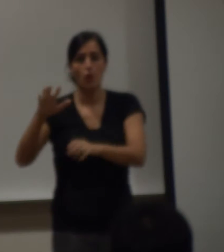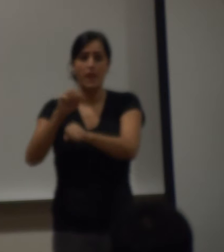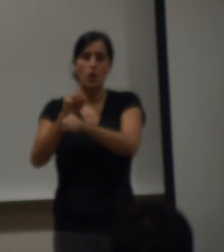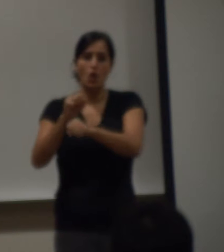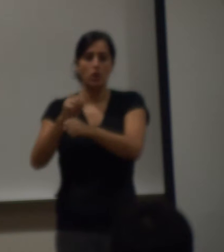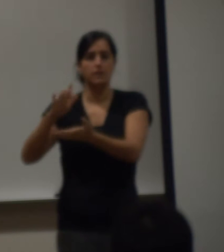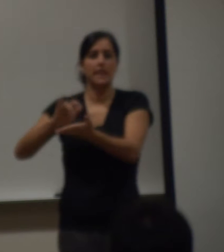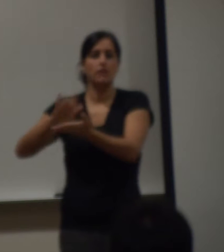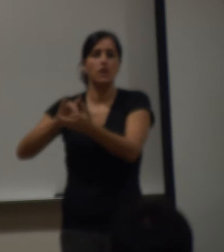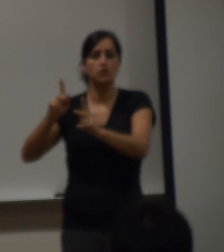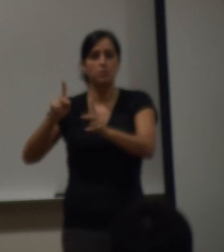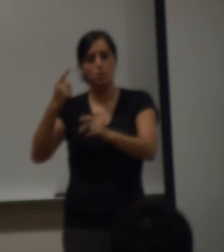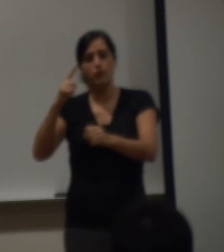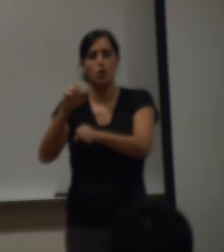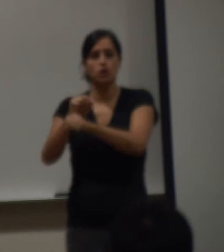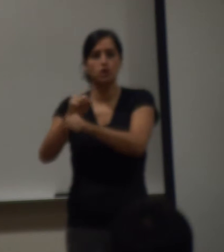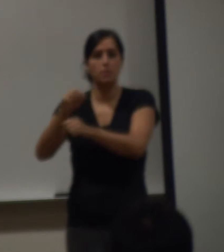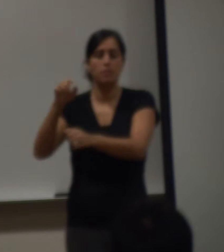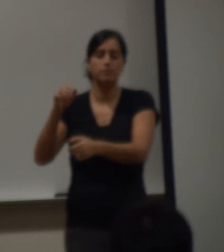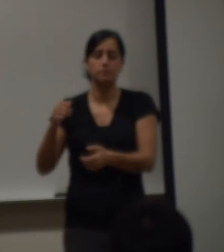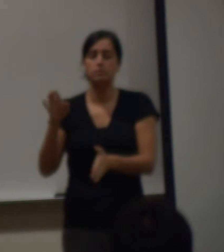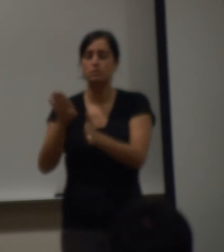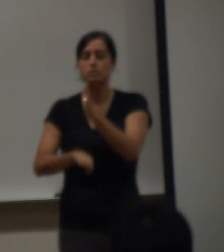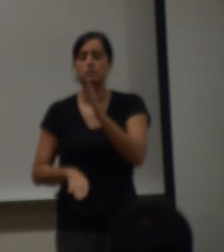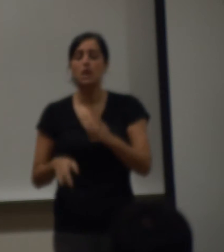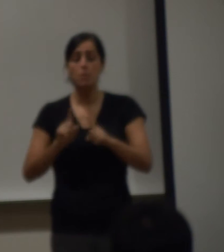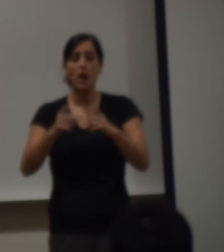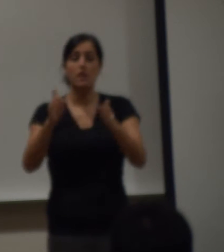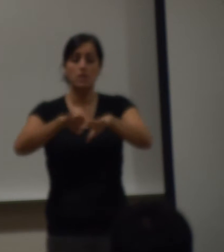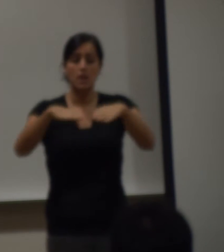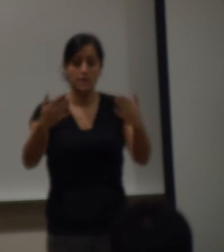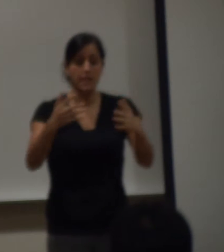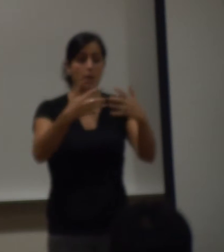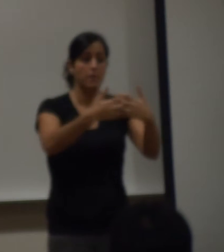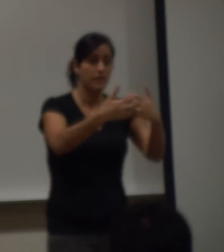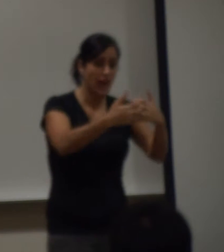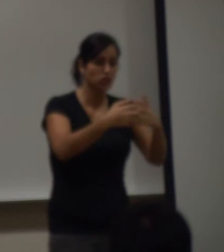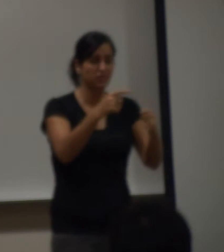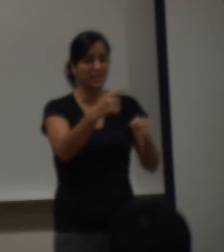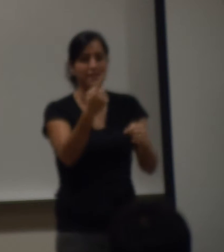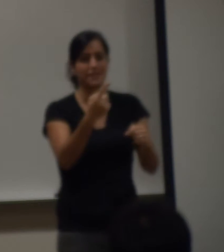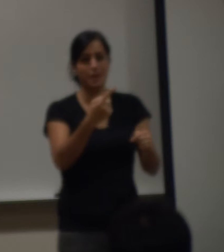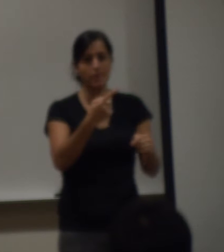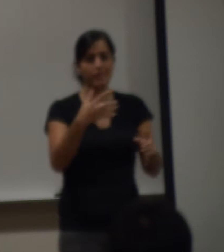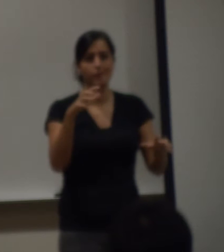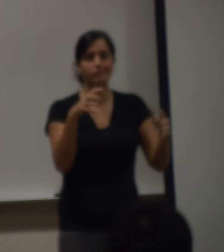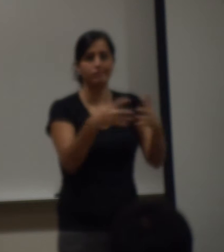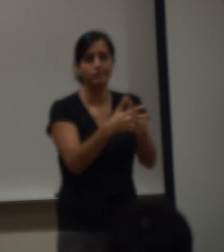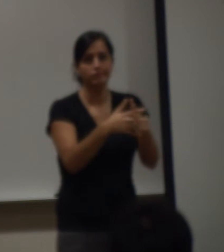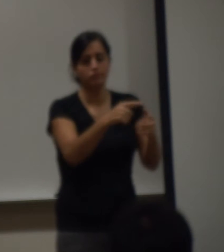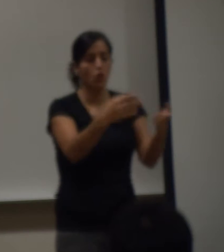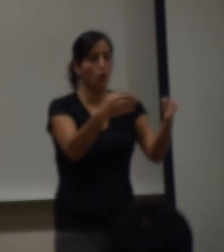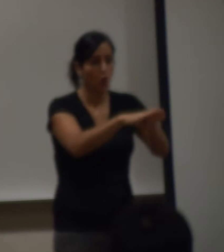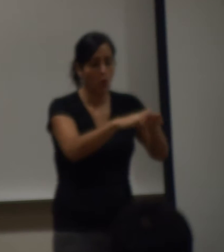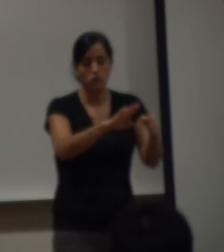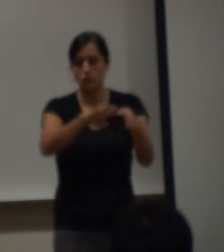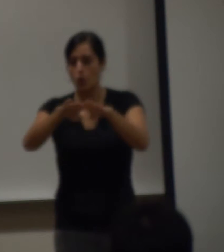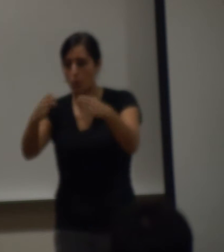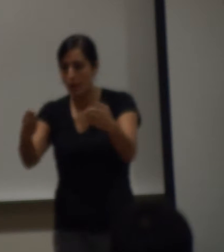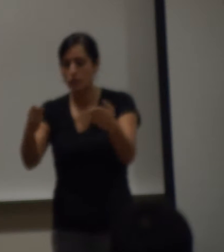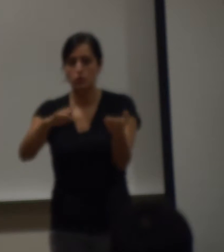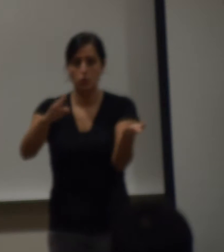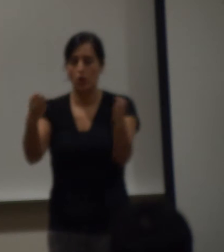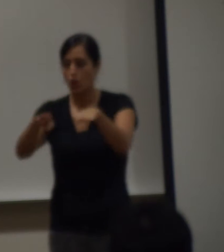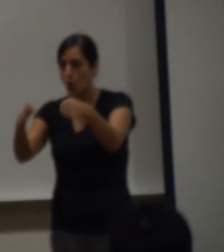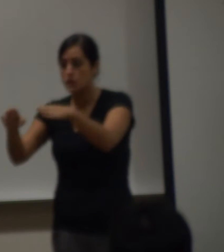labor. But as they open factories and close factories, that also causes